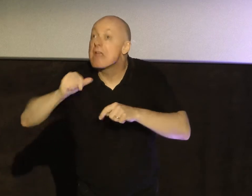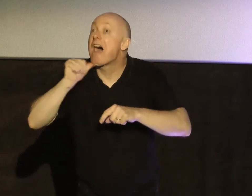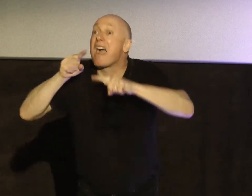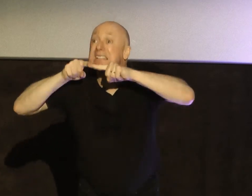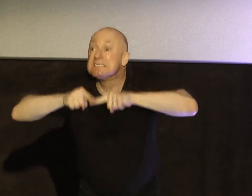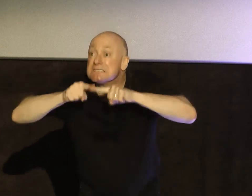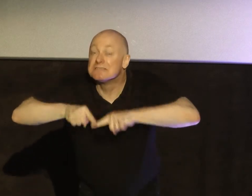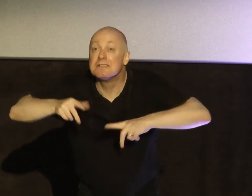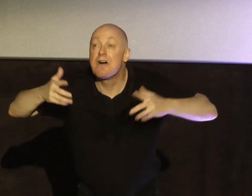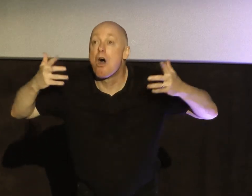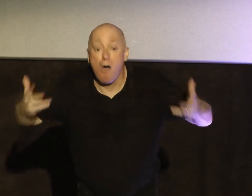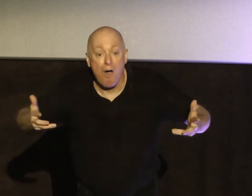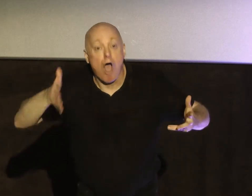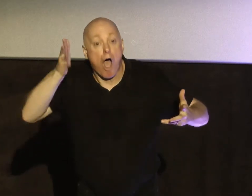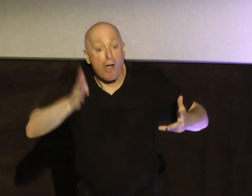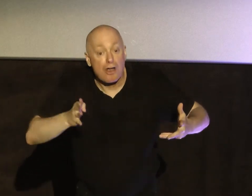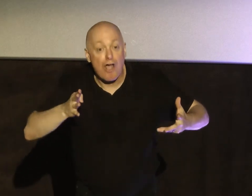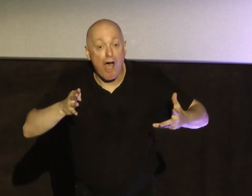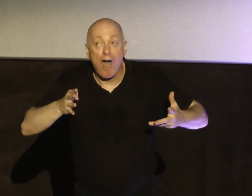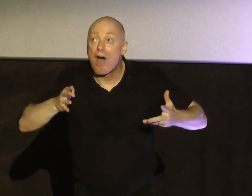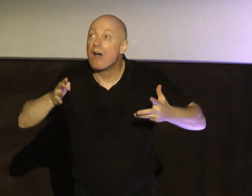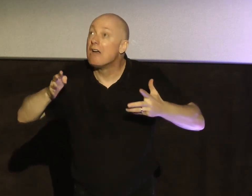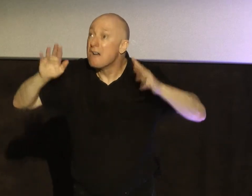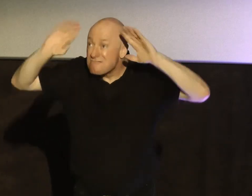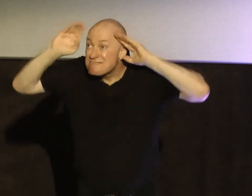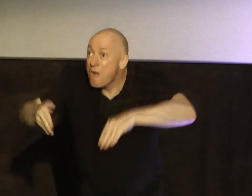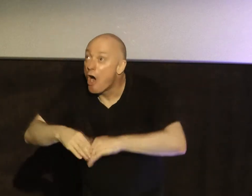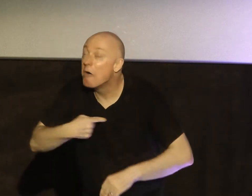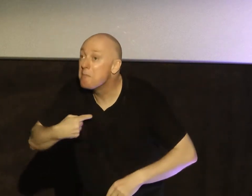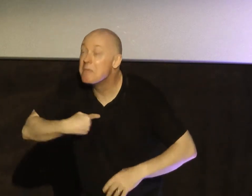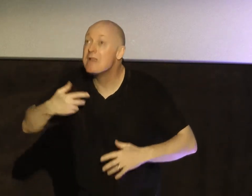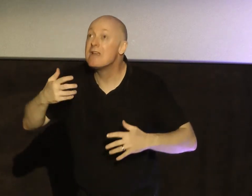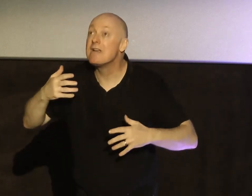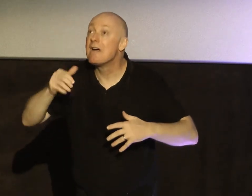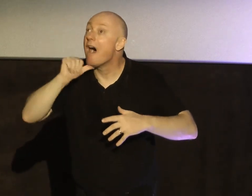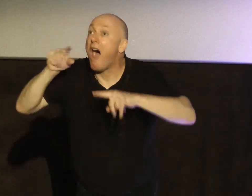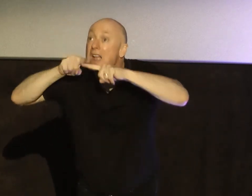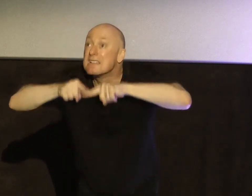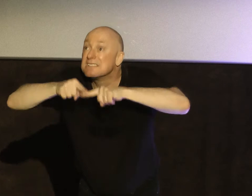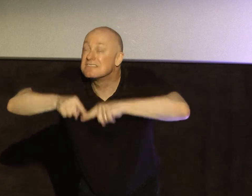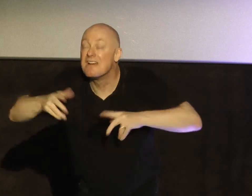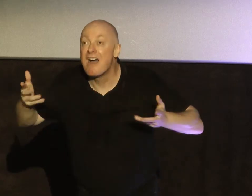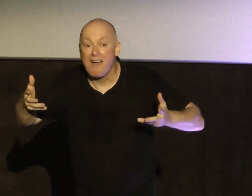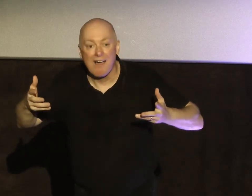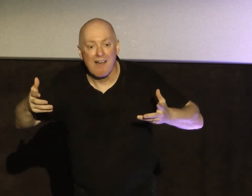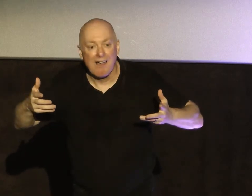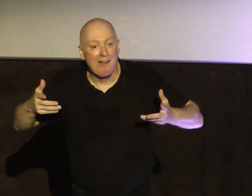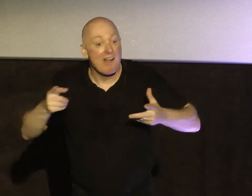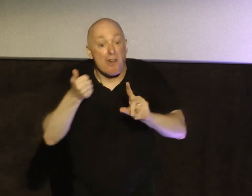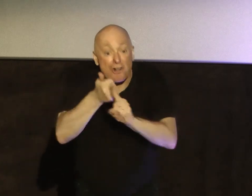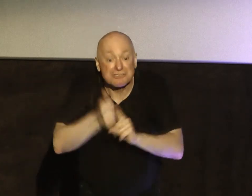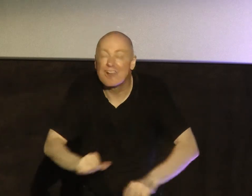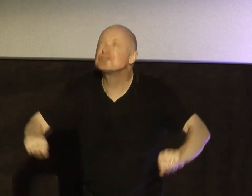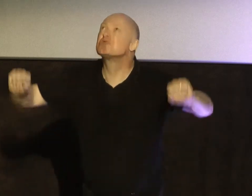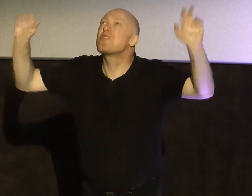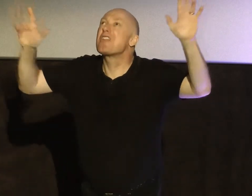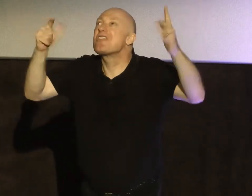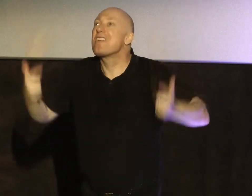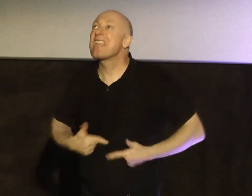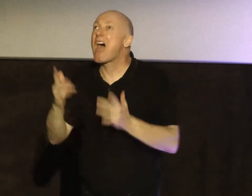unconditionally. A God who would set his affections on her unconditionally. And she surrendered her life to Jesus Christ and began